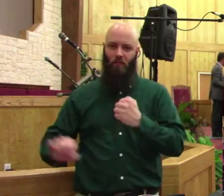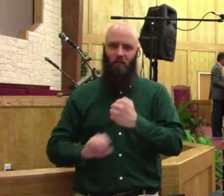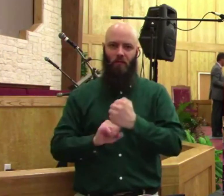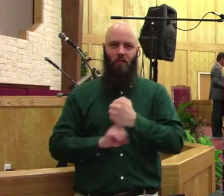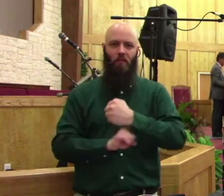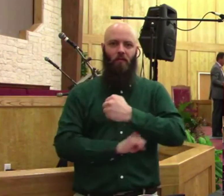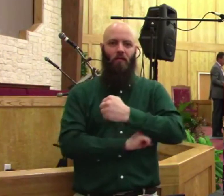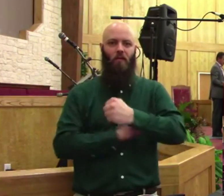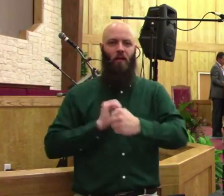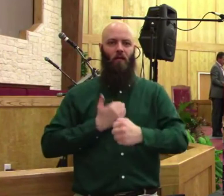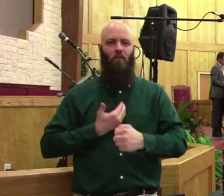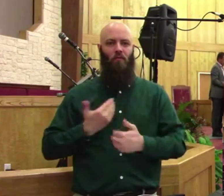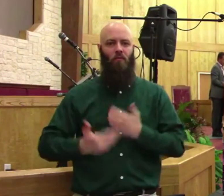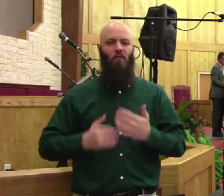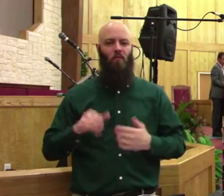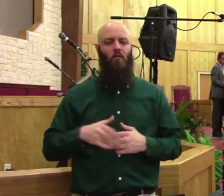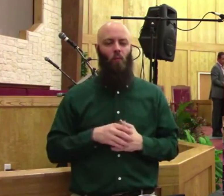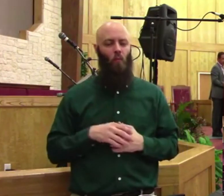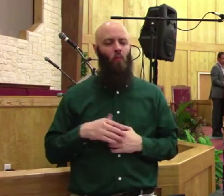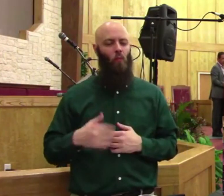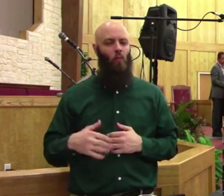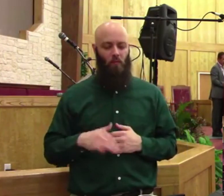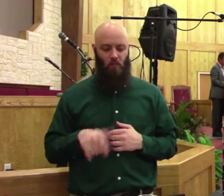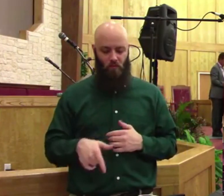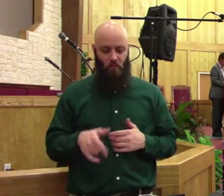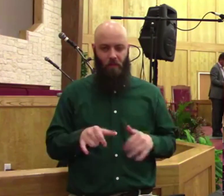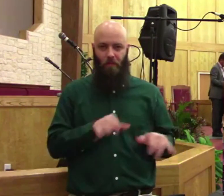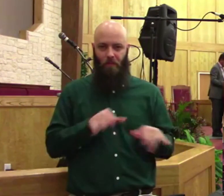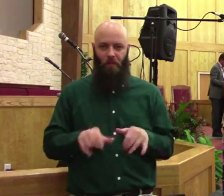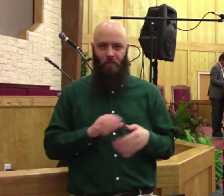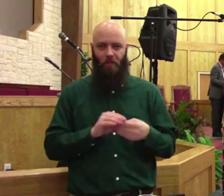the stable source of our hope.